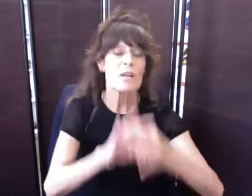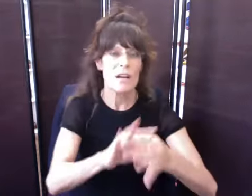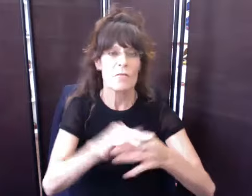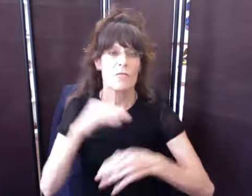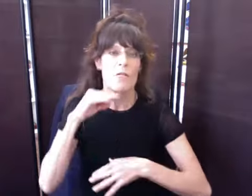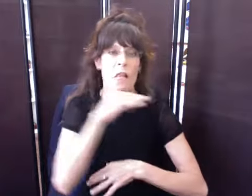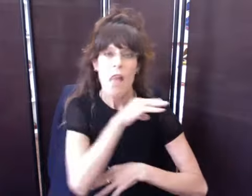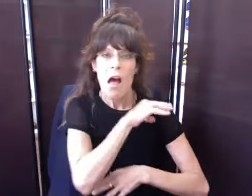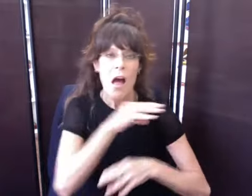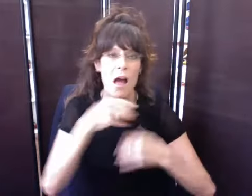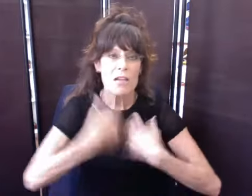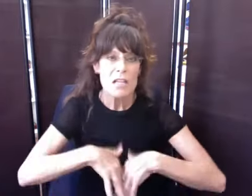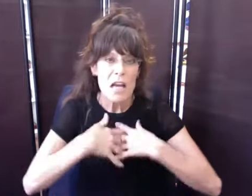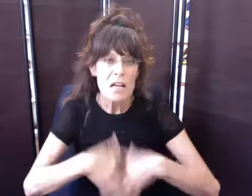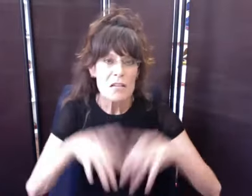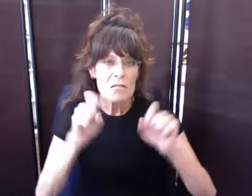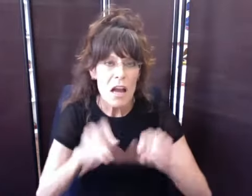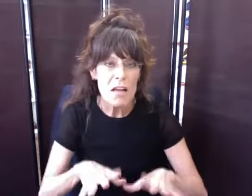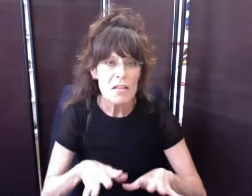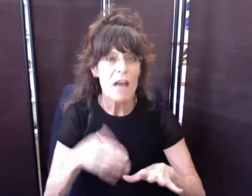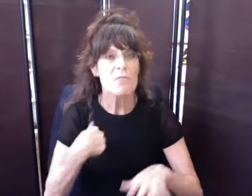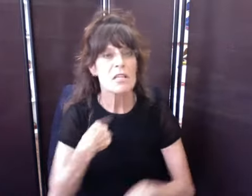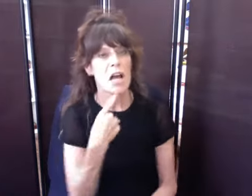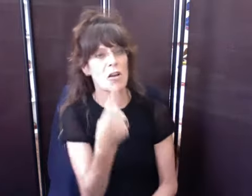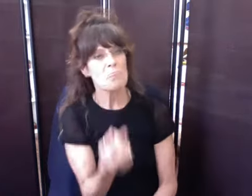and I'm going home. And I would have passed that lie detector test.